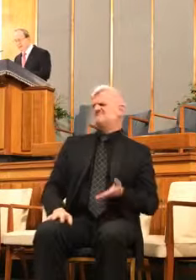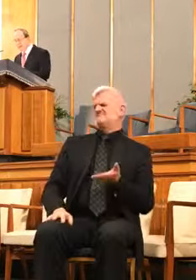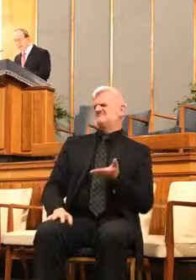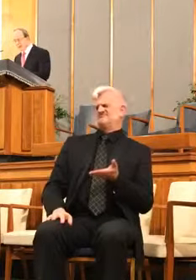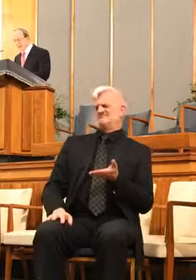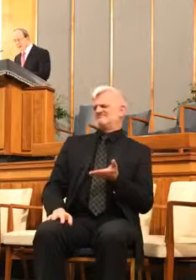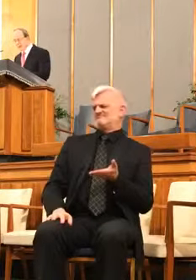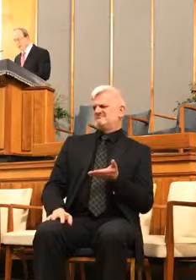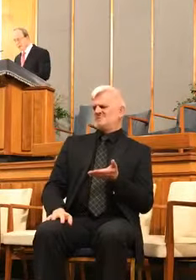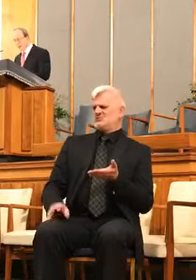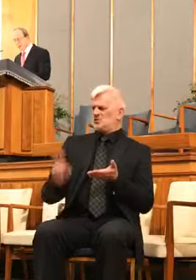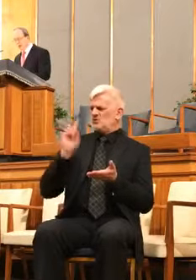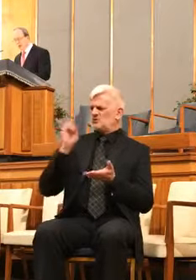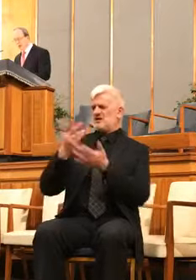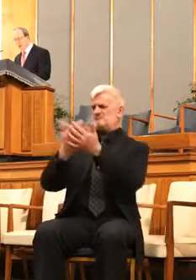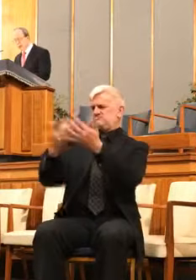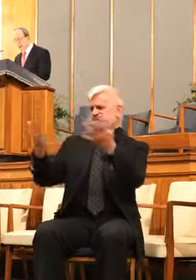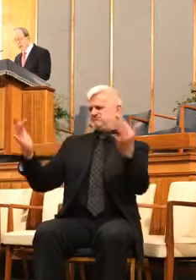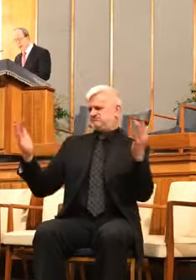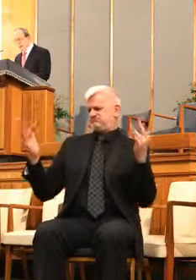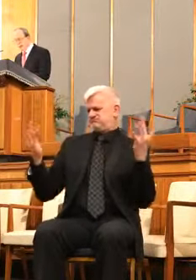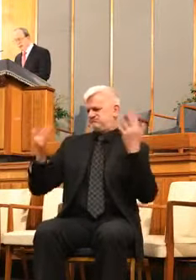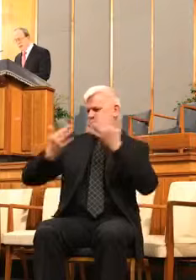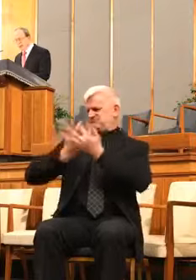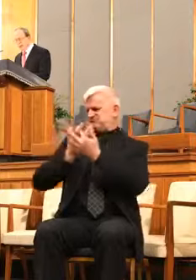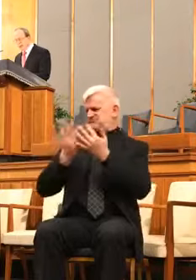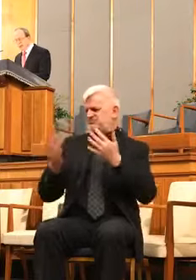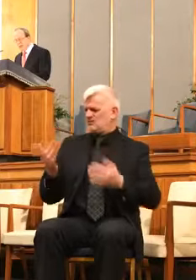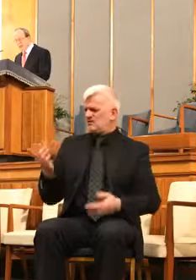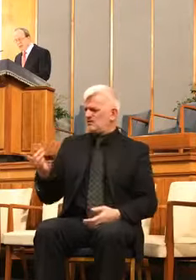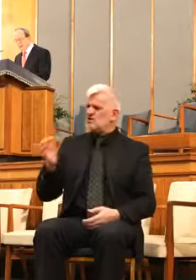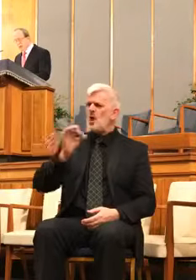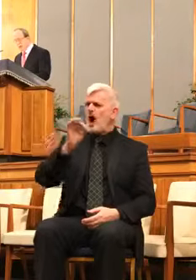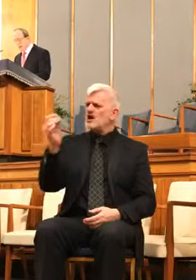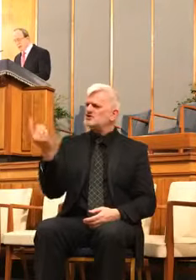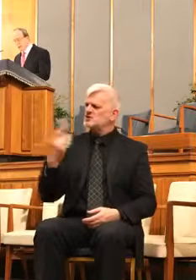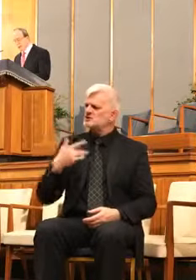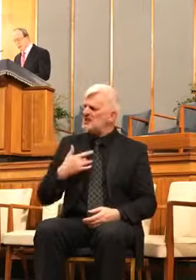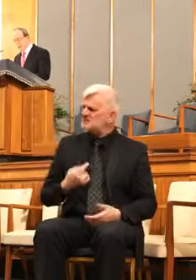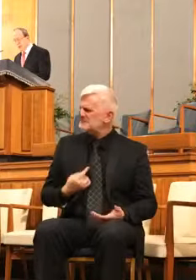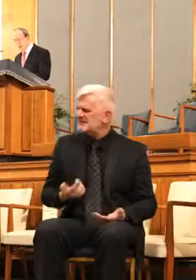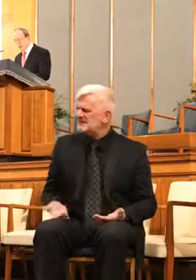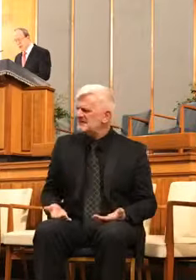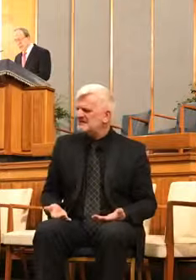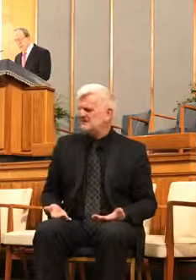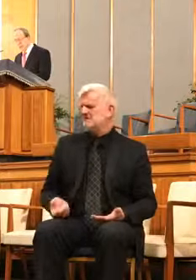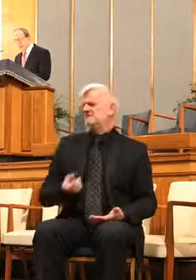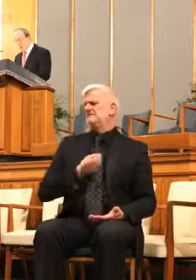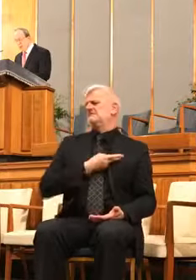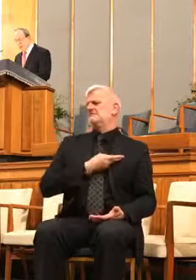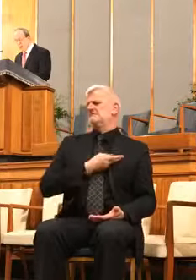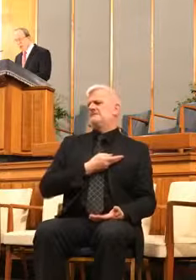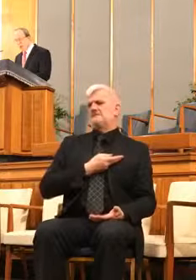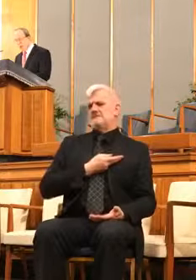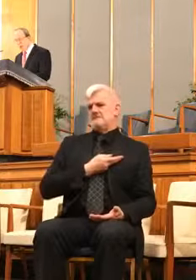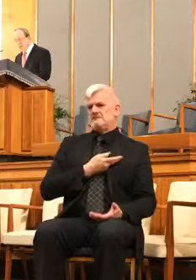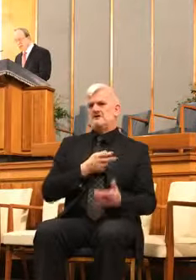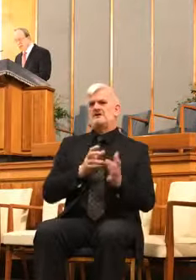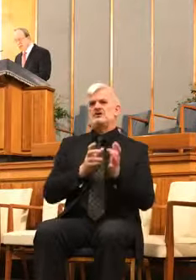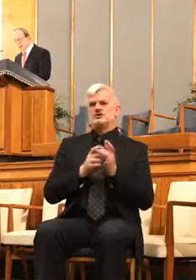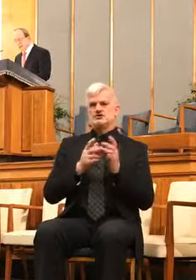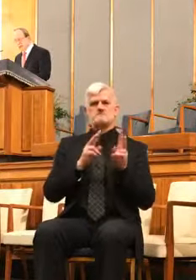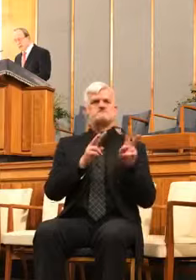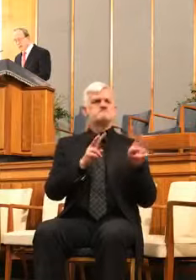Thou seest the multitude thronging thee, and sayest thou, Who toucheth me? And he looked